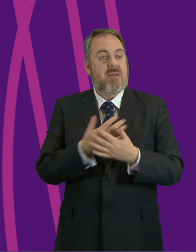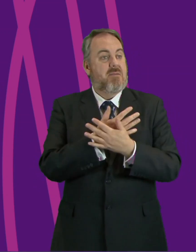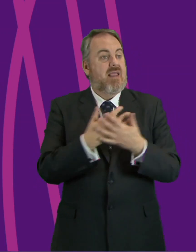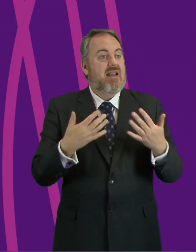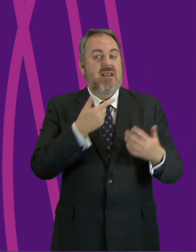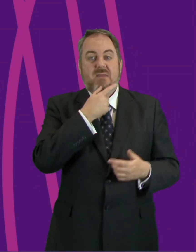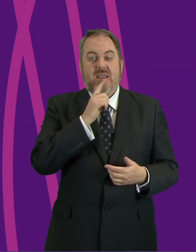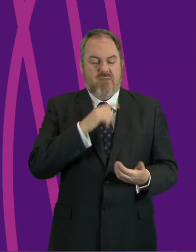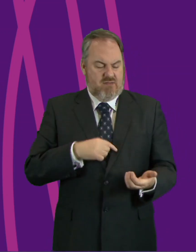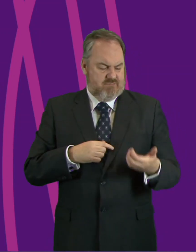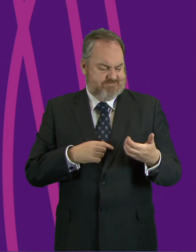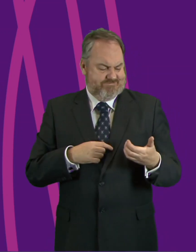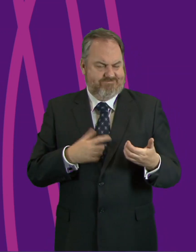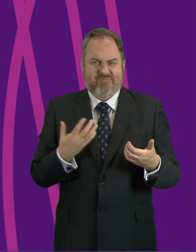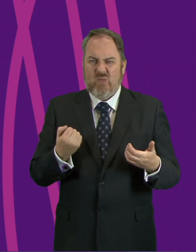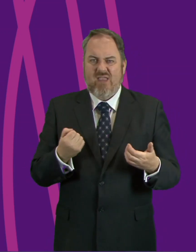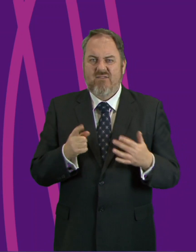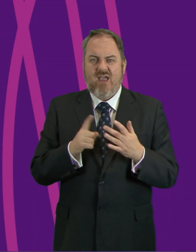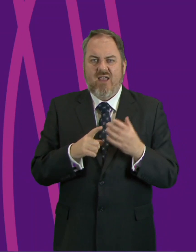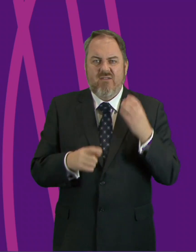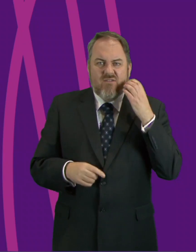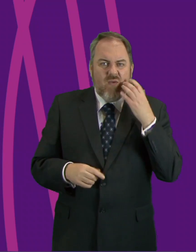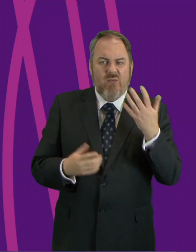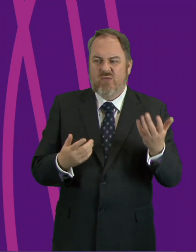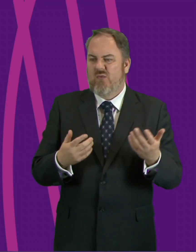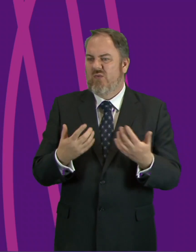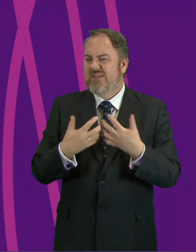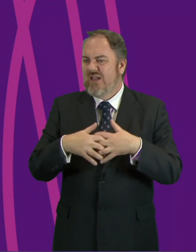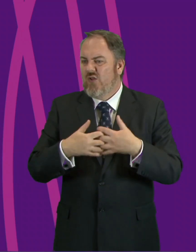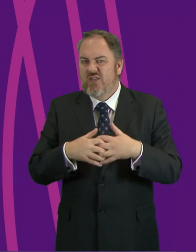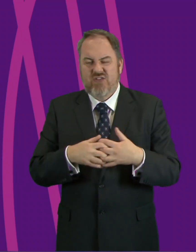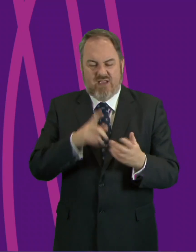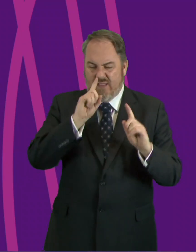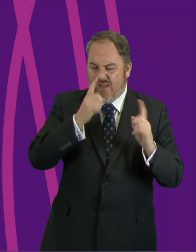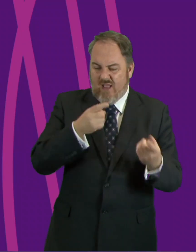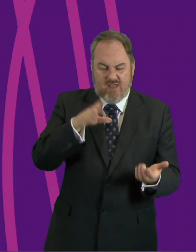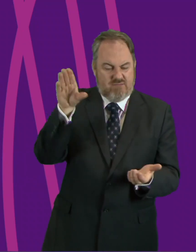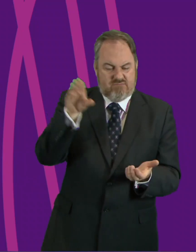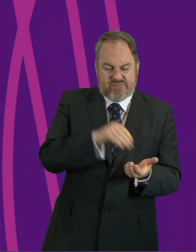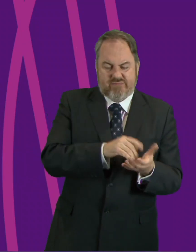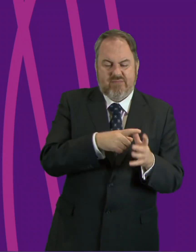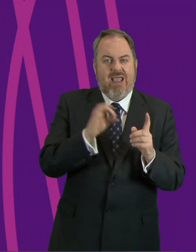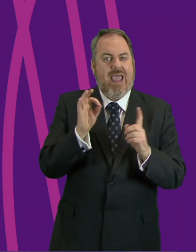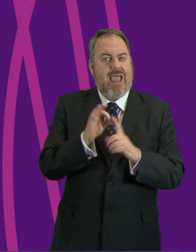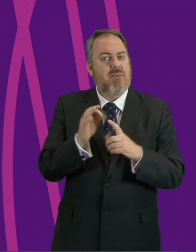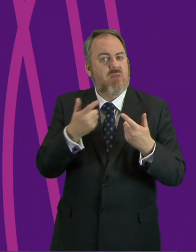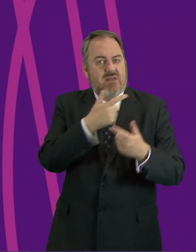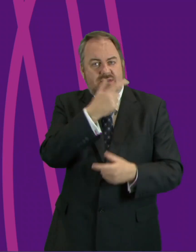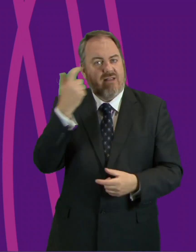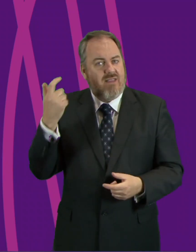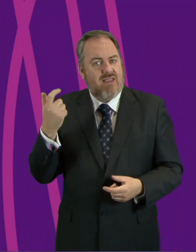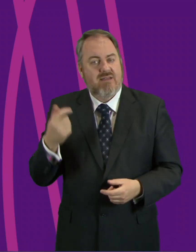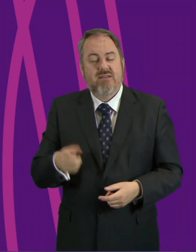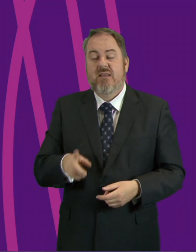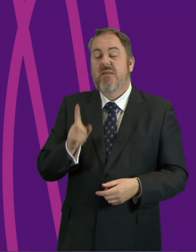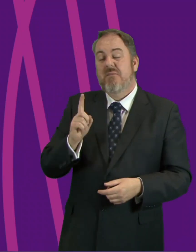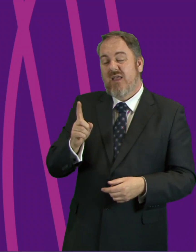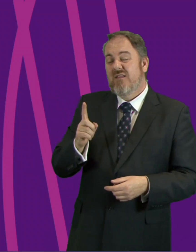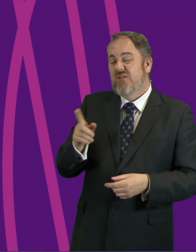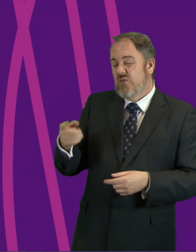this nature because they don't have the technology, or they won't want to use technology like this. And lastly, on isolation, when we